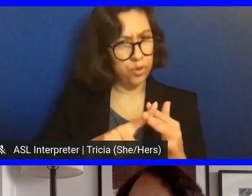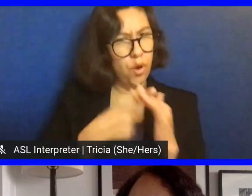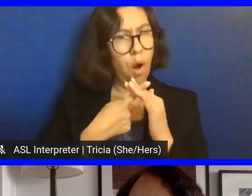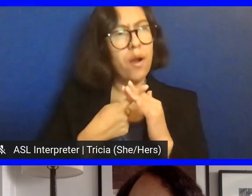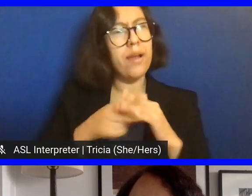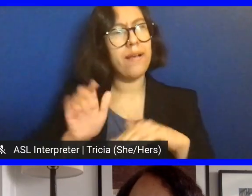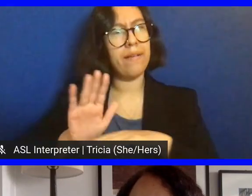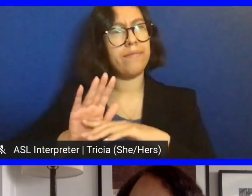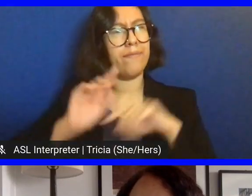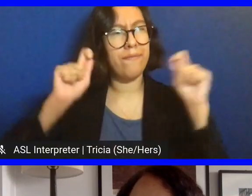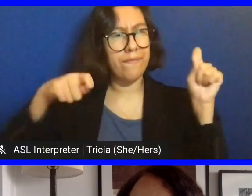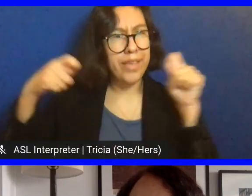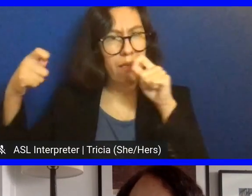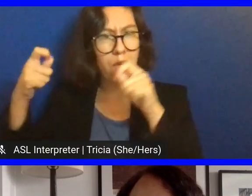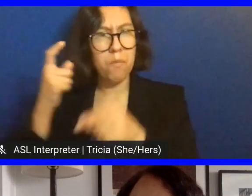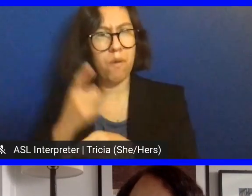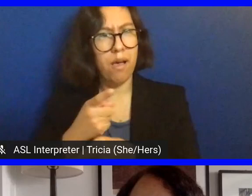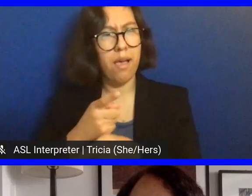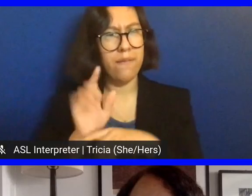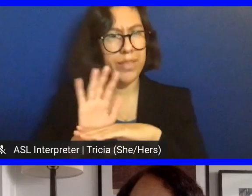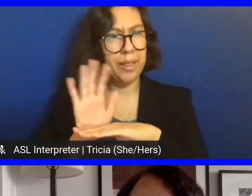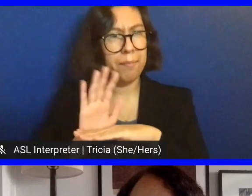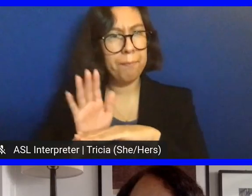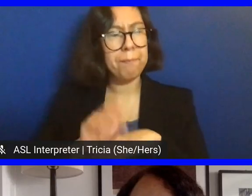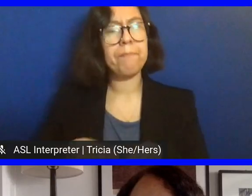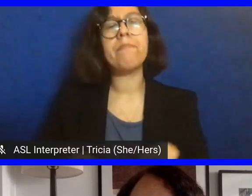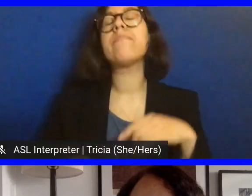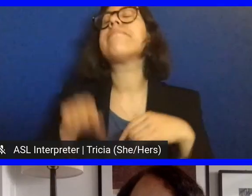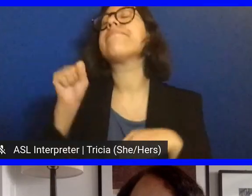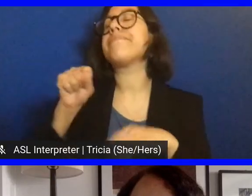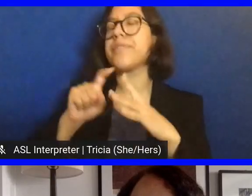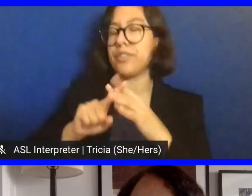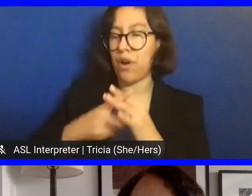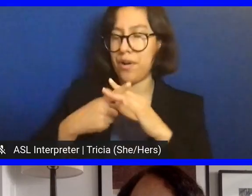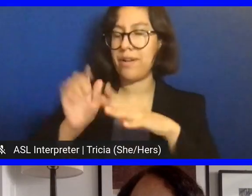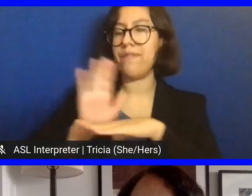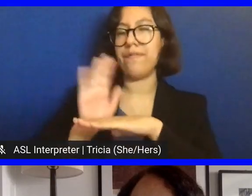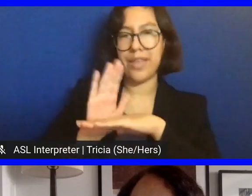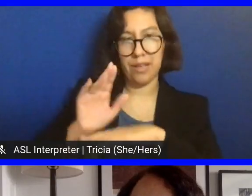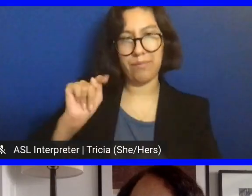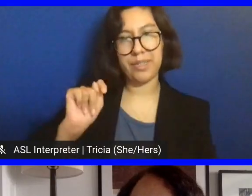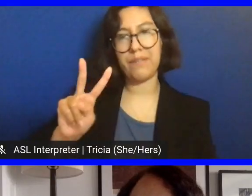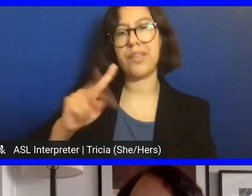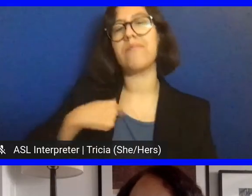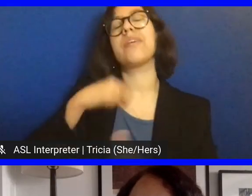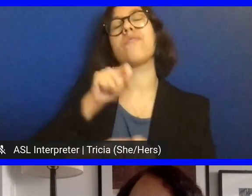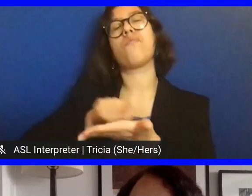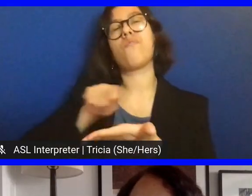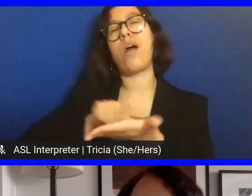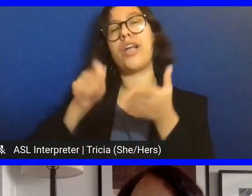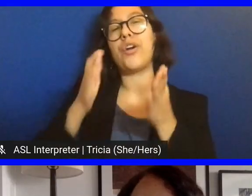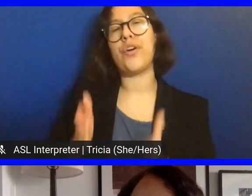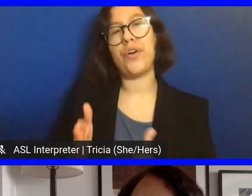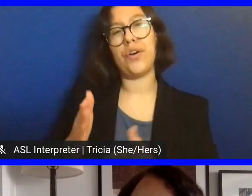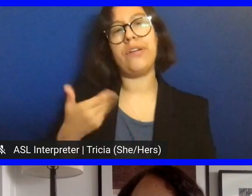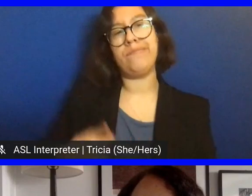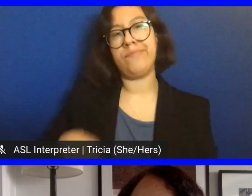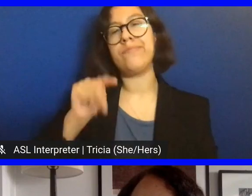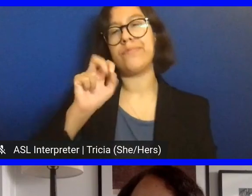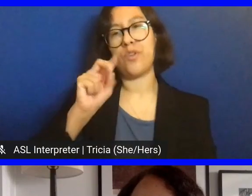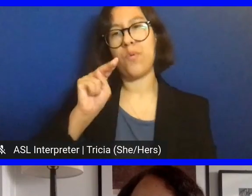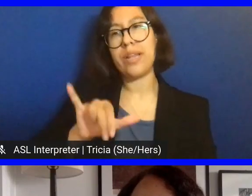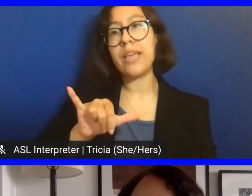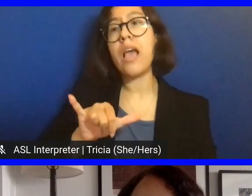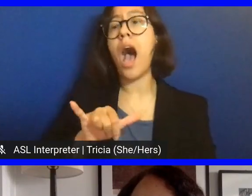well, right? Yeah, started in film and TV as a writer. Spent a little time